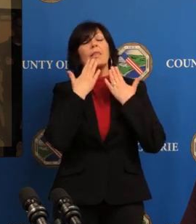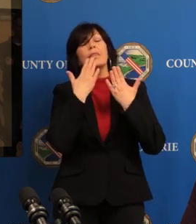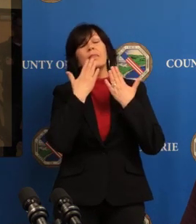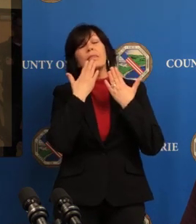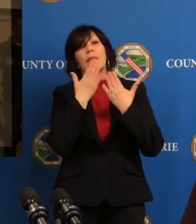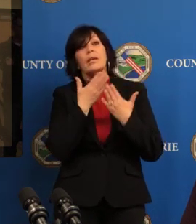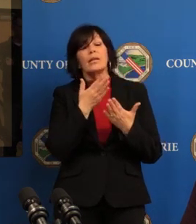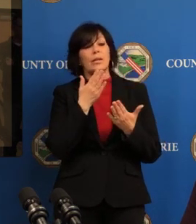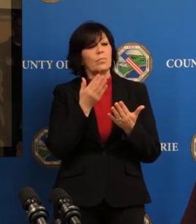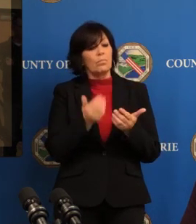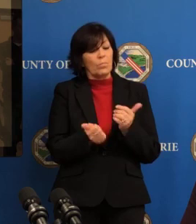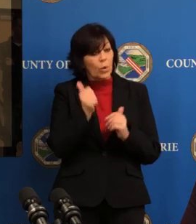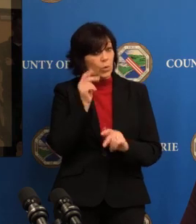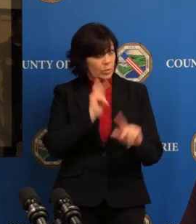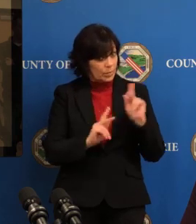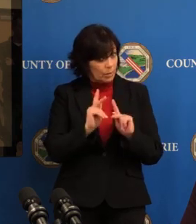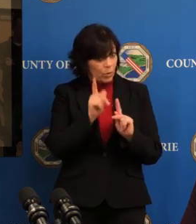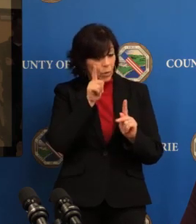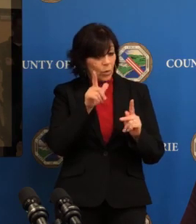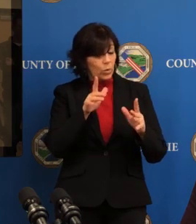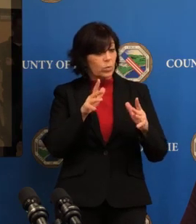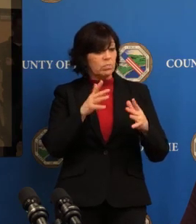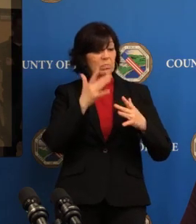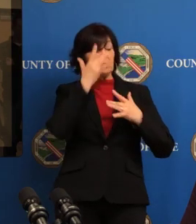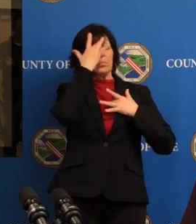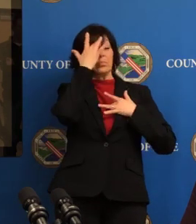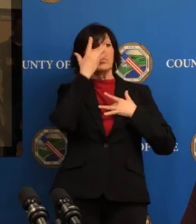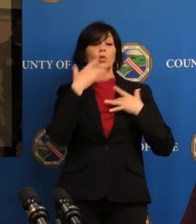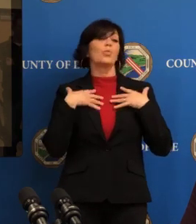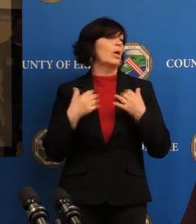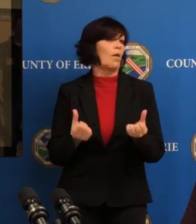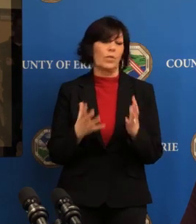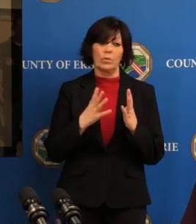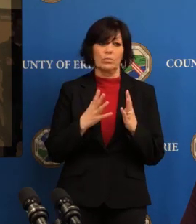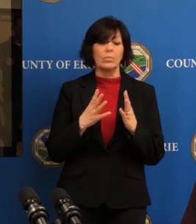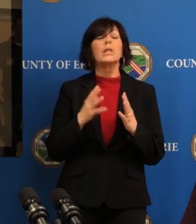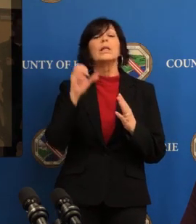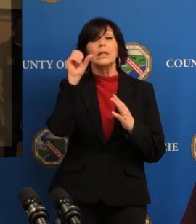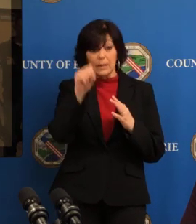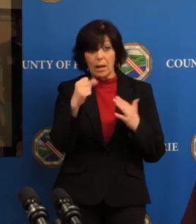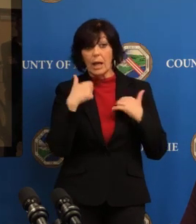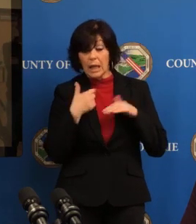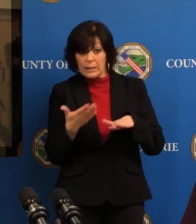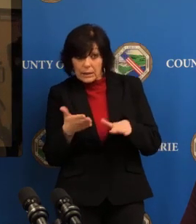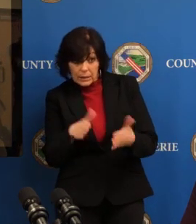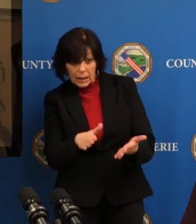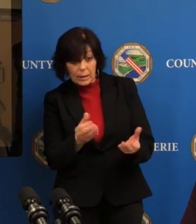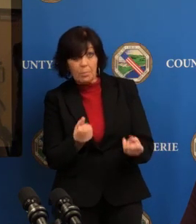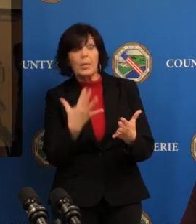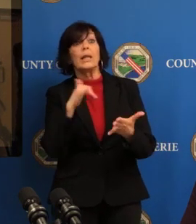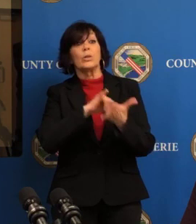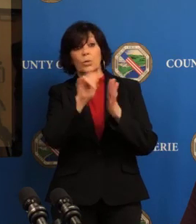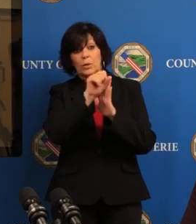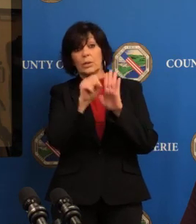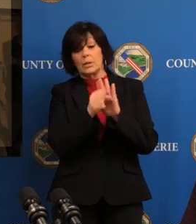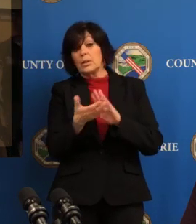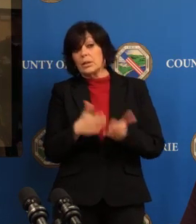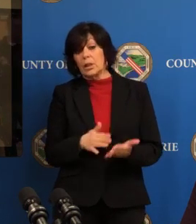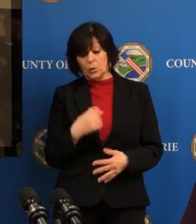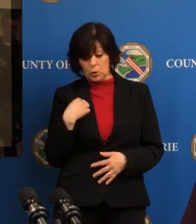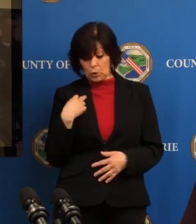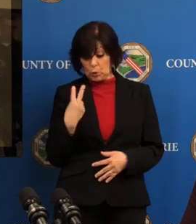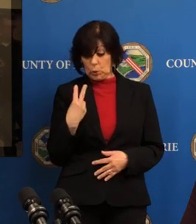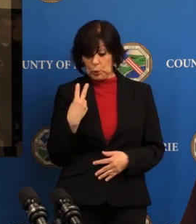Thankfully, most people who get COVID-19 recover. There have unfortunately been deaths, and of course many in New York State. There have been 2 that